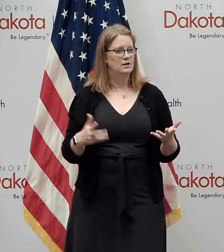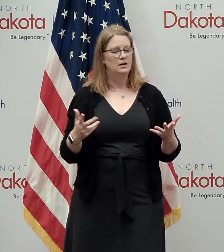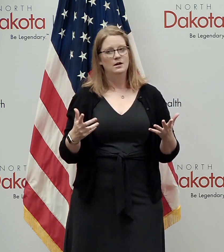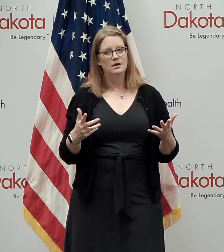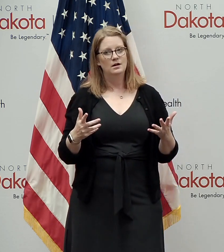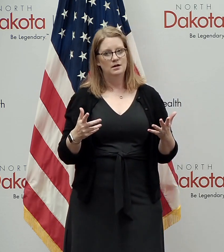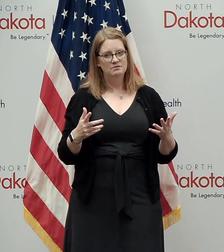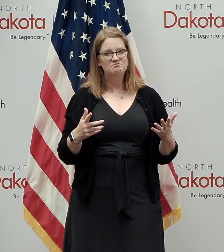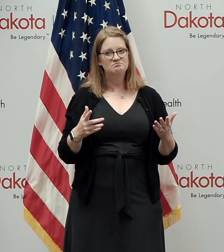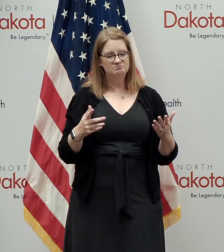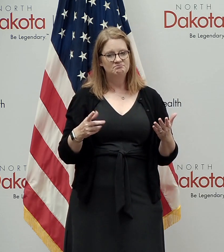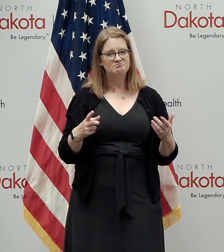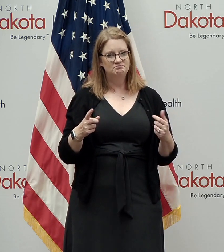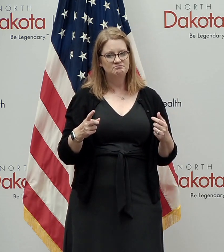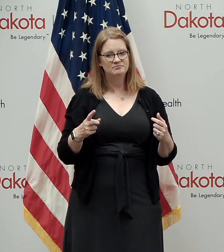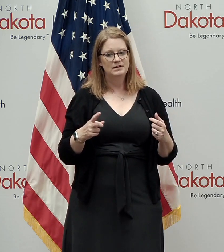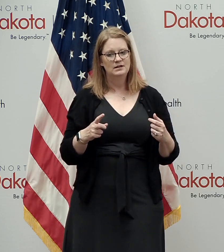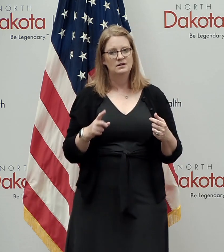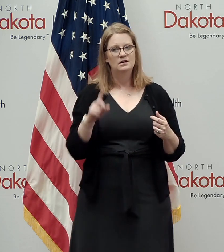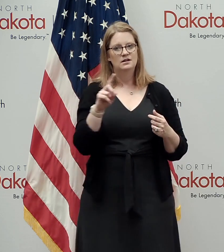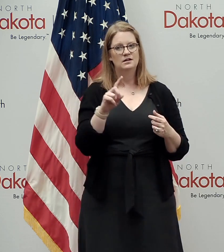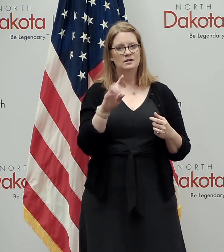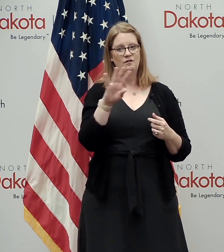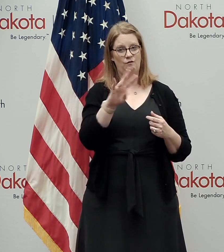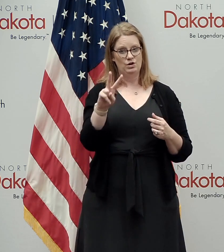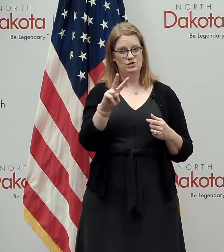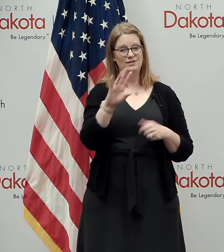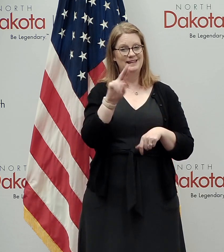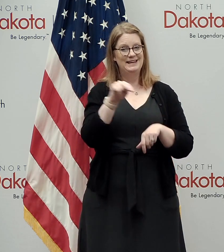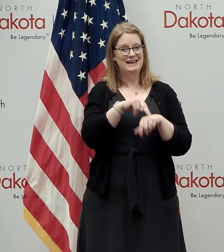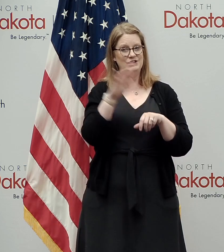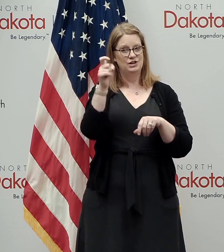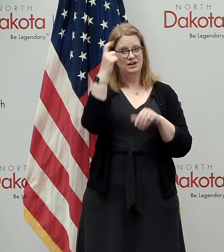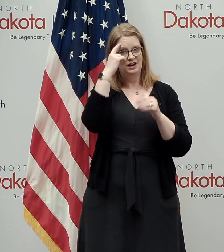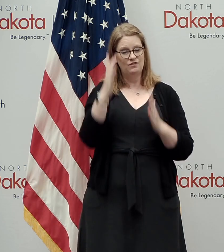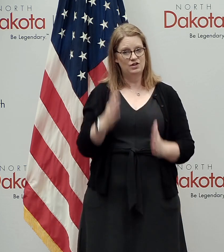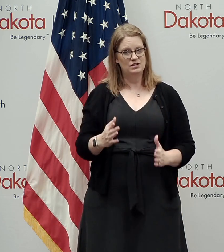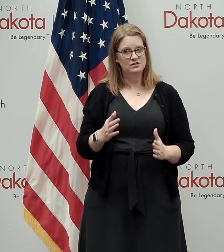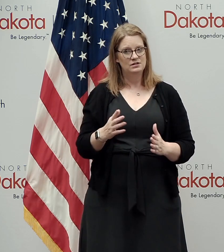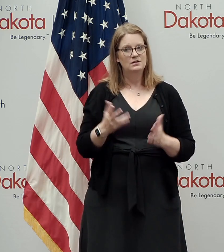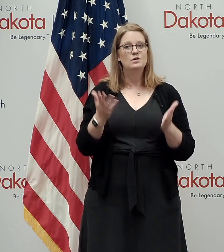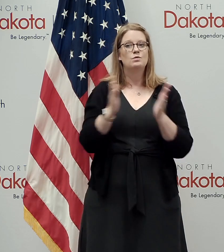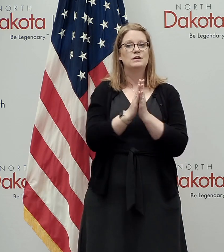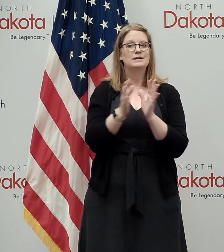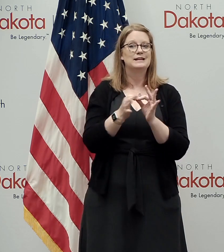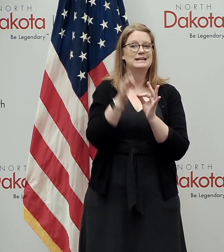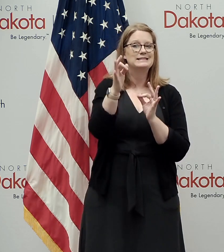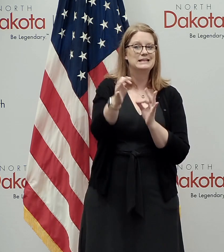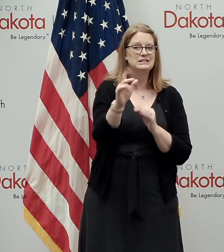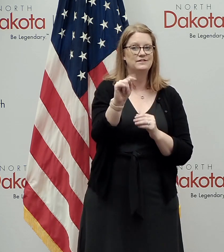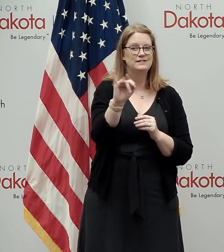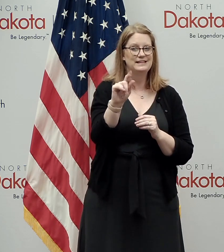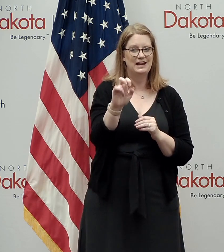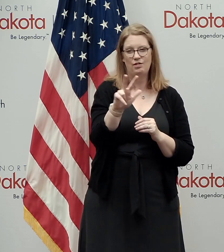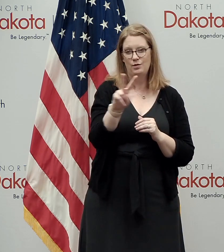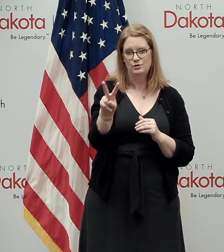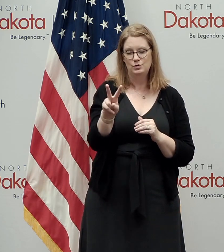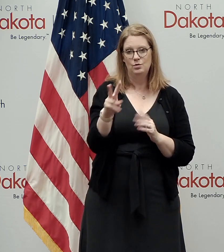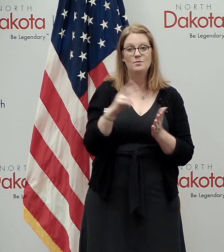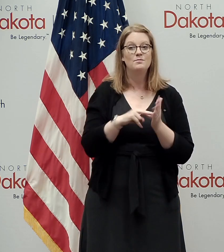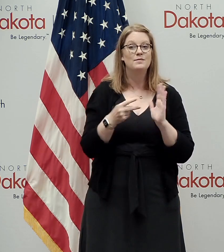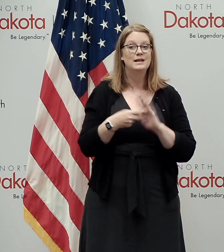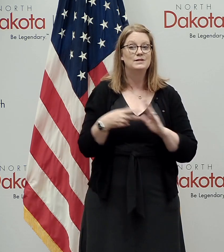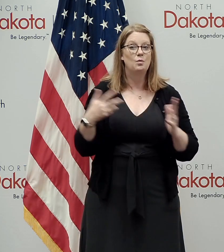followed the lead of 42 of the nation's governors who had requested the extension of Title 32, which is a